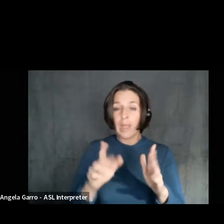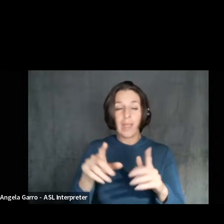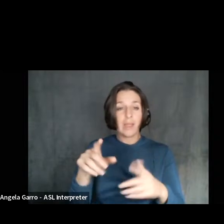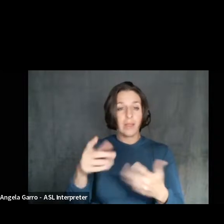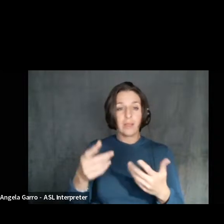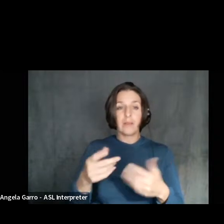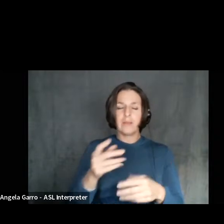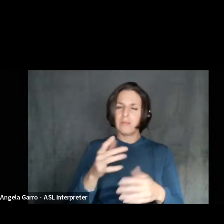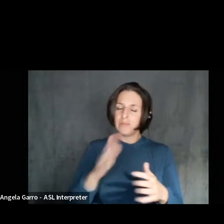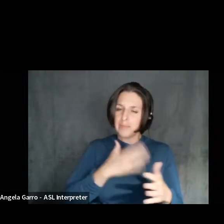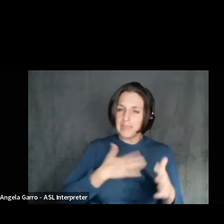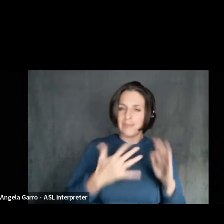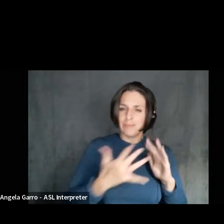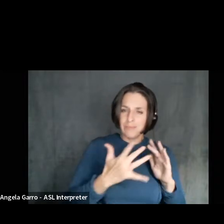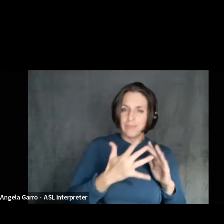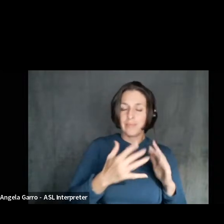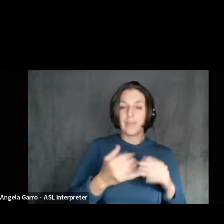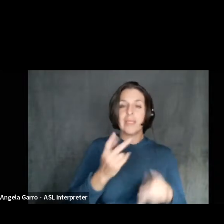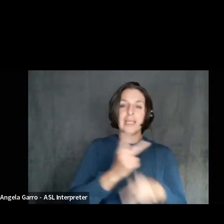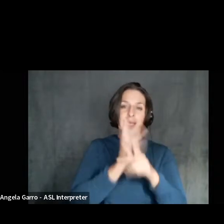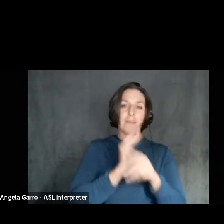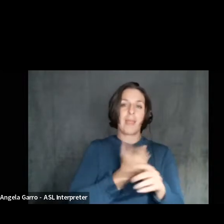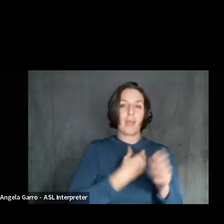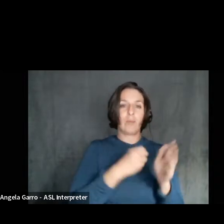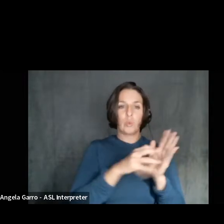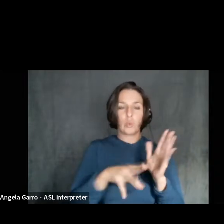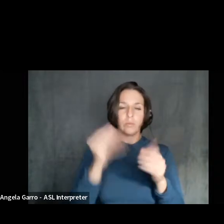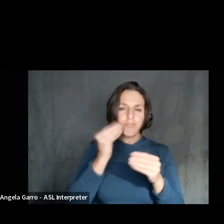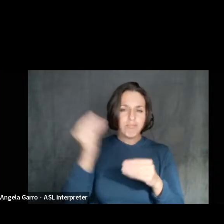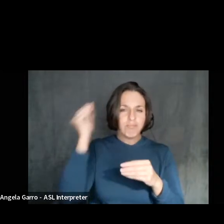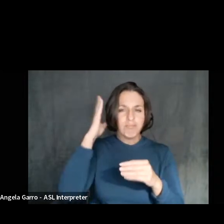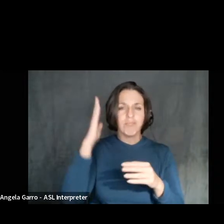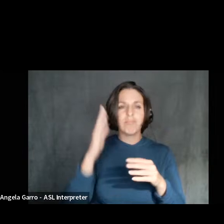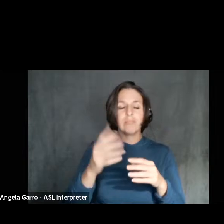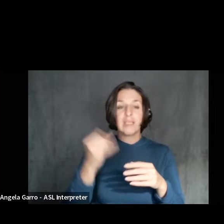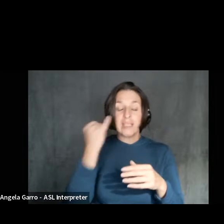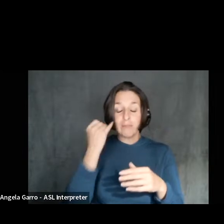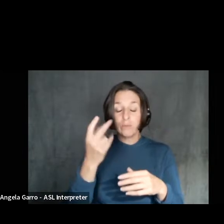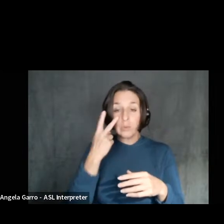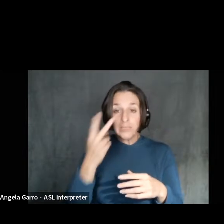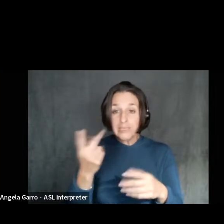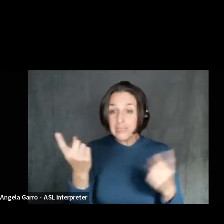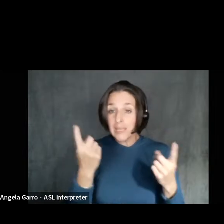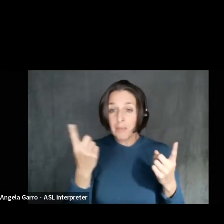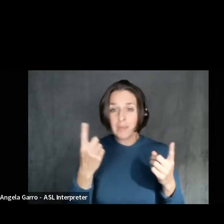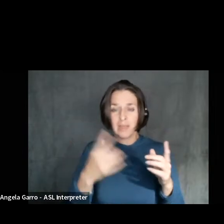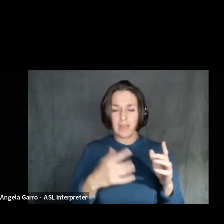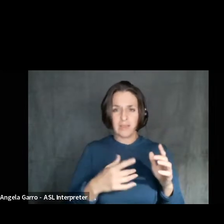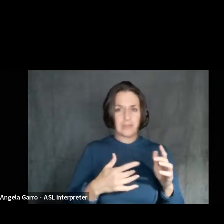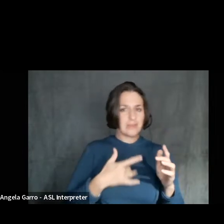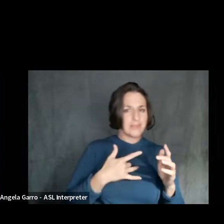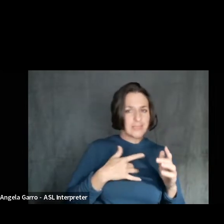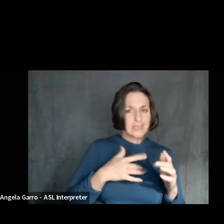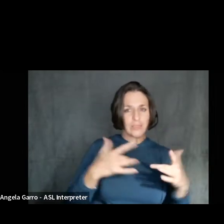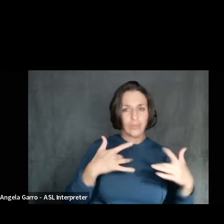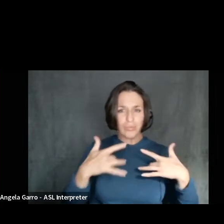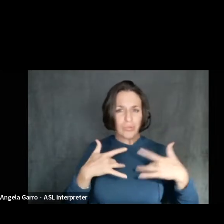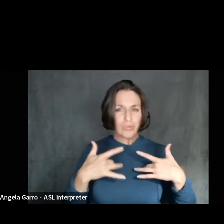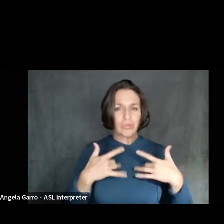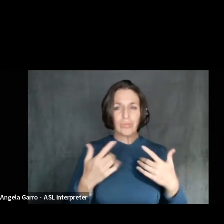students in mind. And if you see something that is alarming or that just jumps out at you as something that doesn't sit